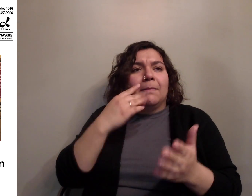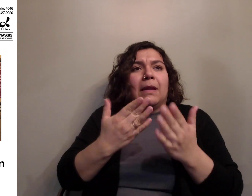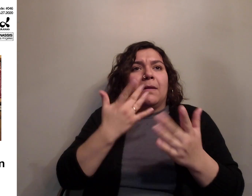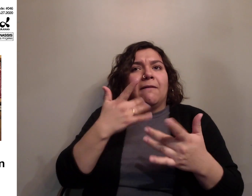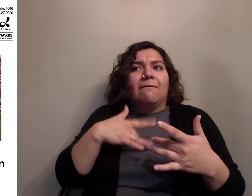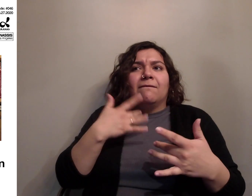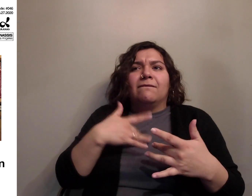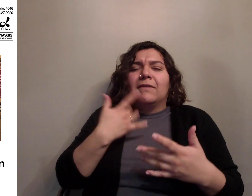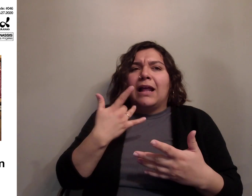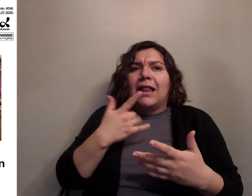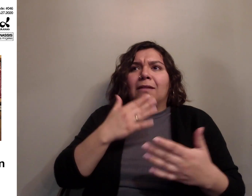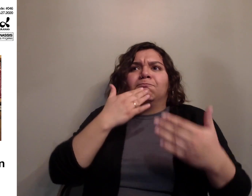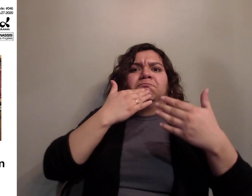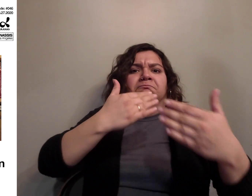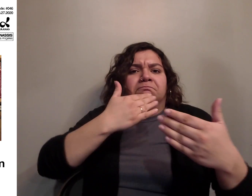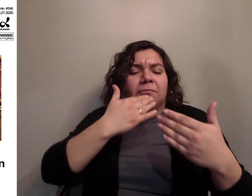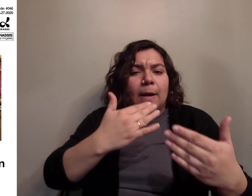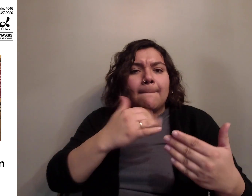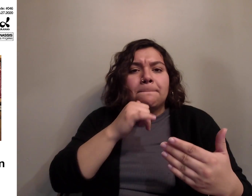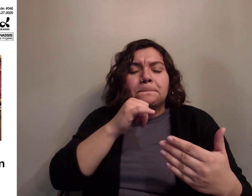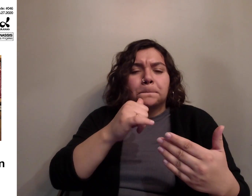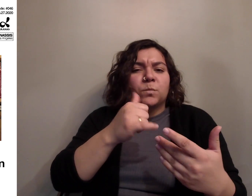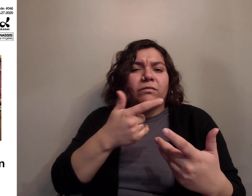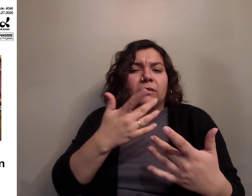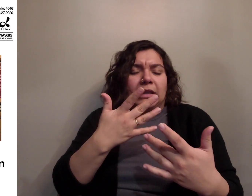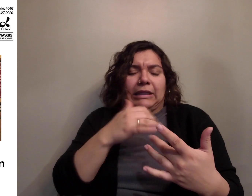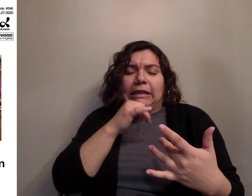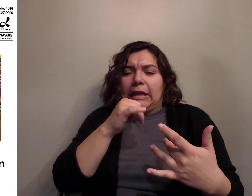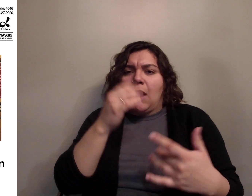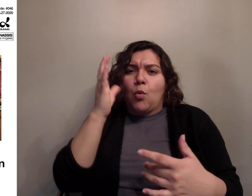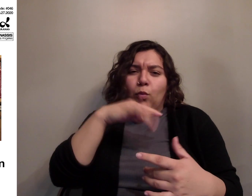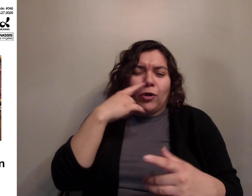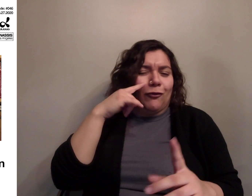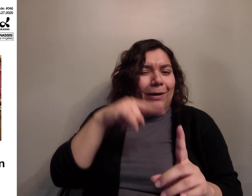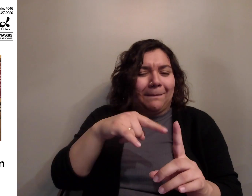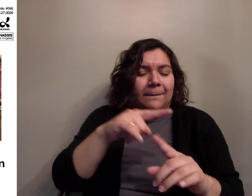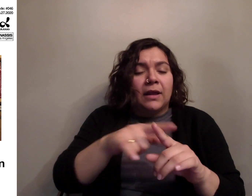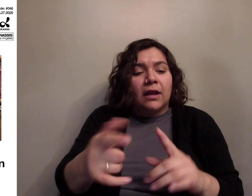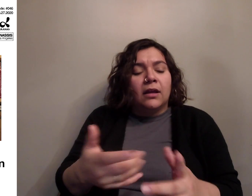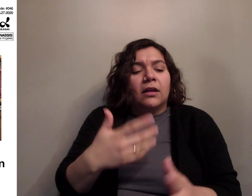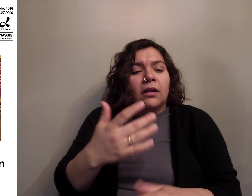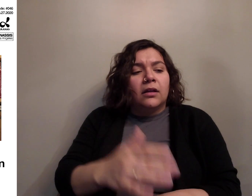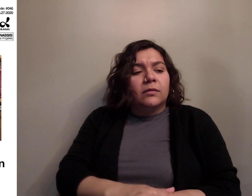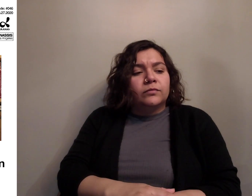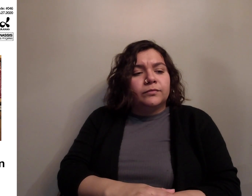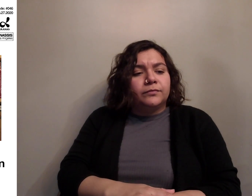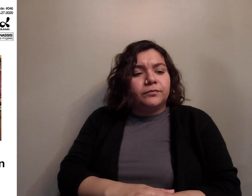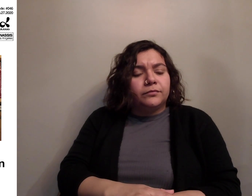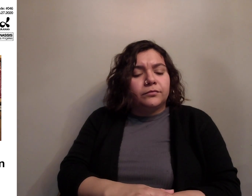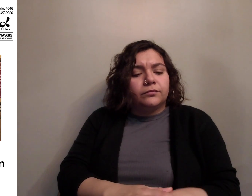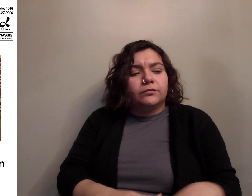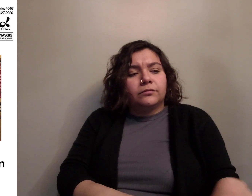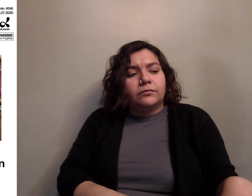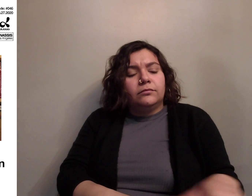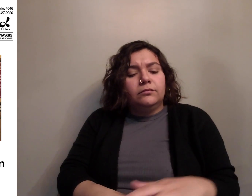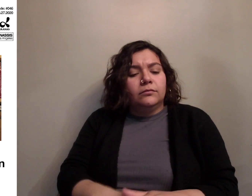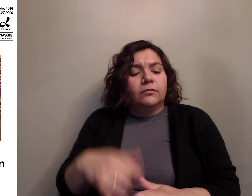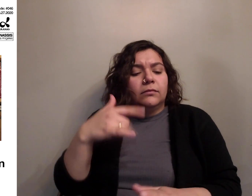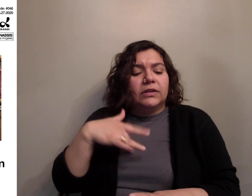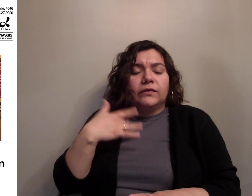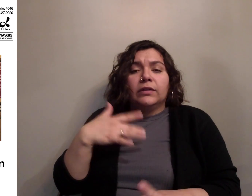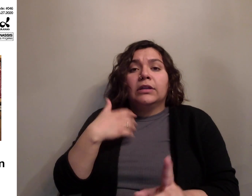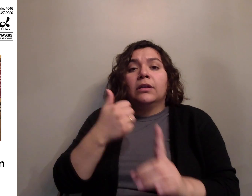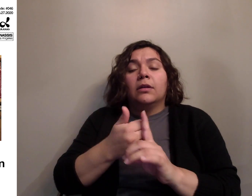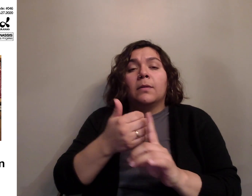him and what left him sort of almost helpless with gratitude, which was not a usual state of mind for him, was